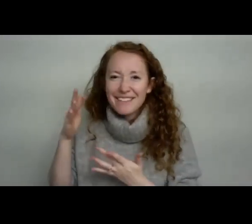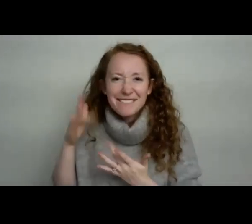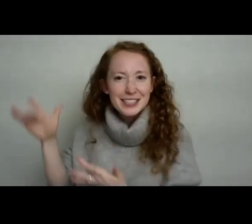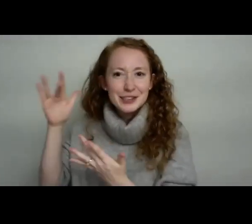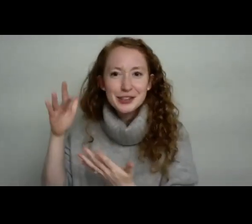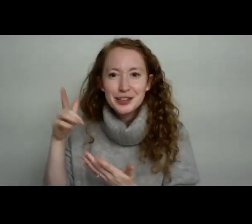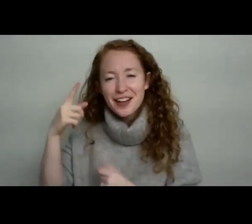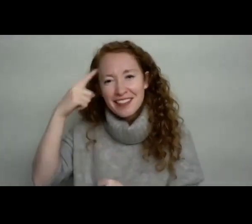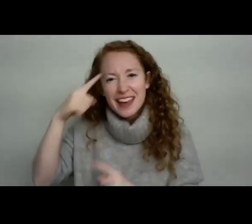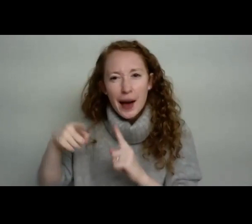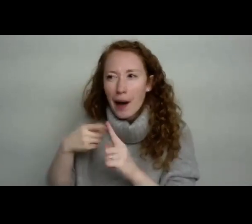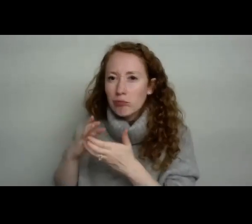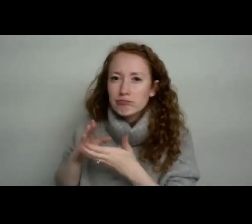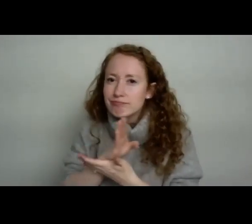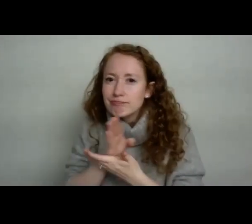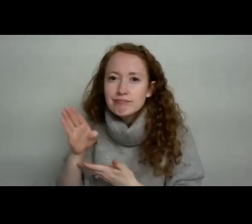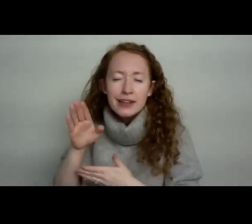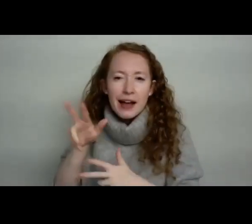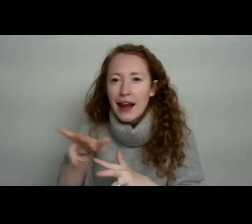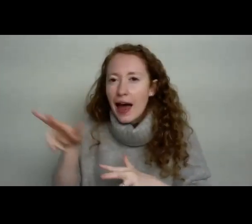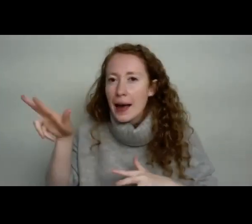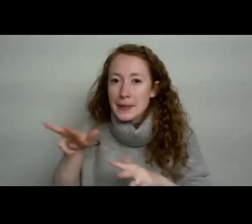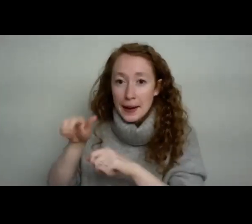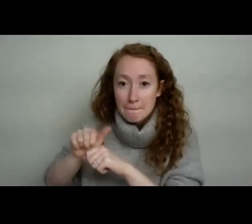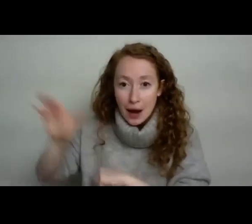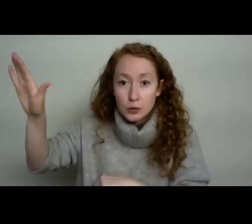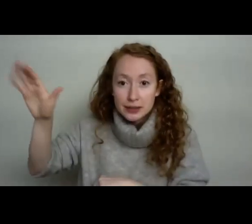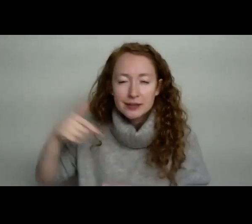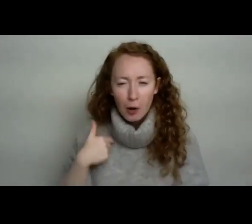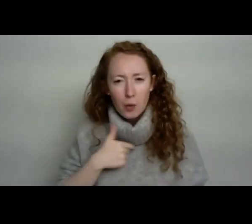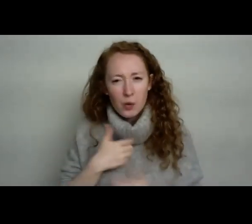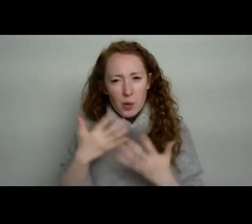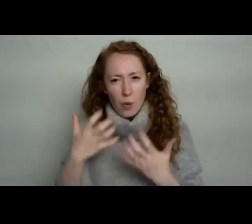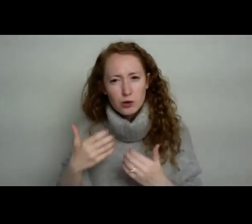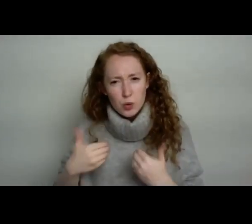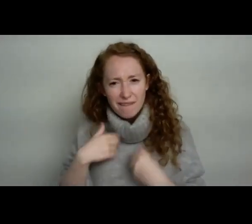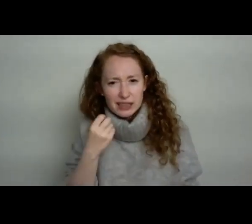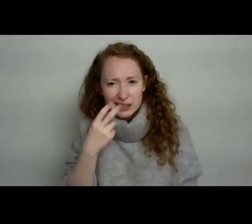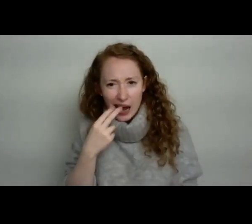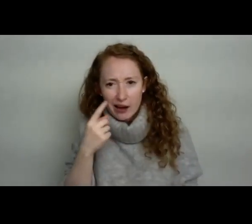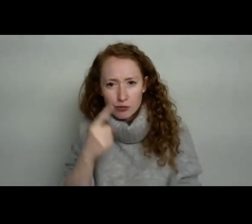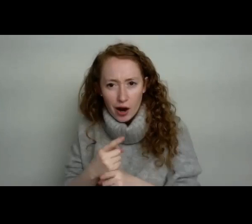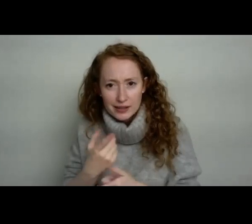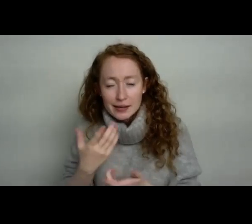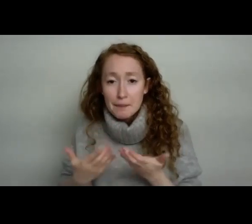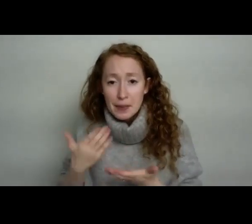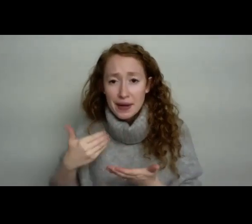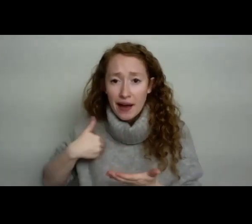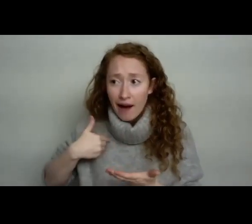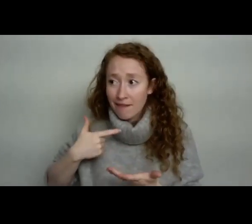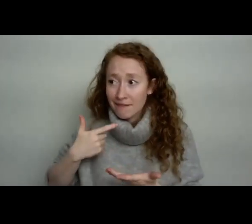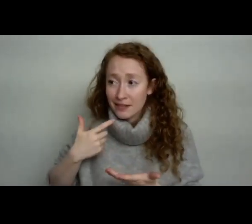about climbing a mountain, an adventure for us. We want to have a snack. In fact, a bag lunch. I'll have